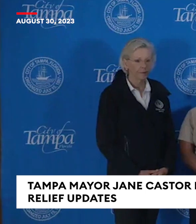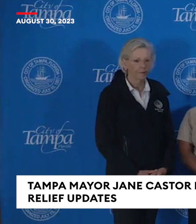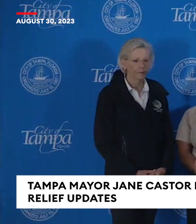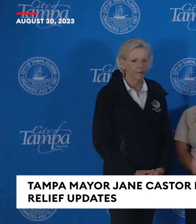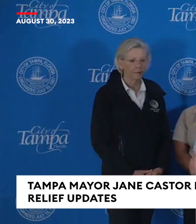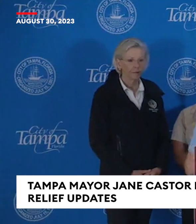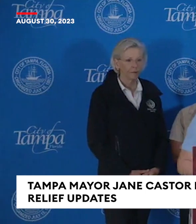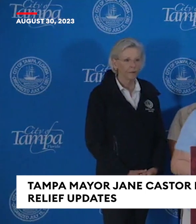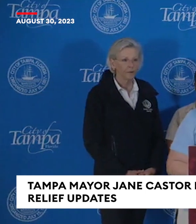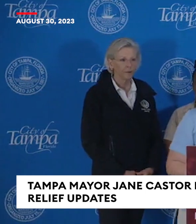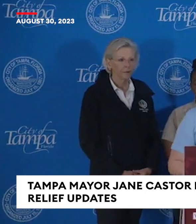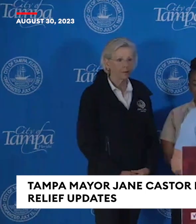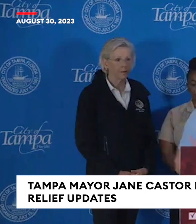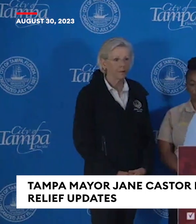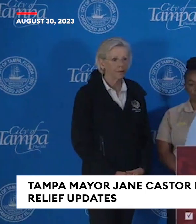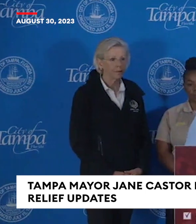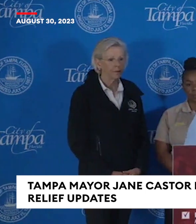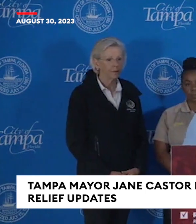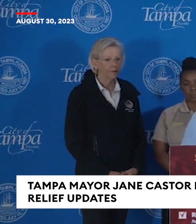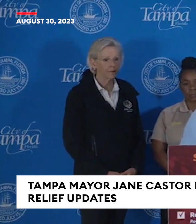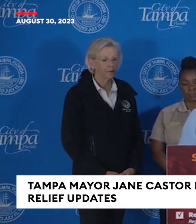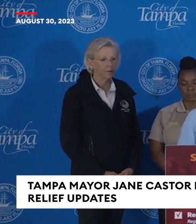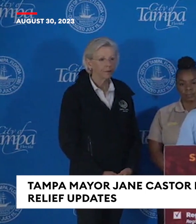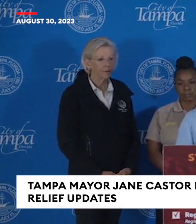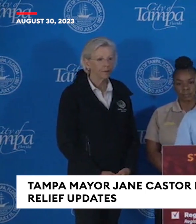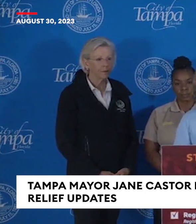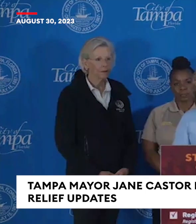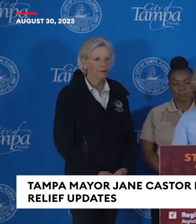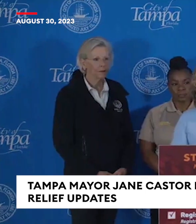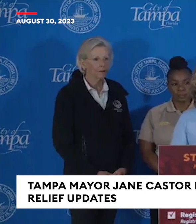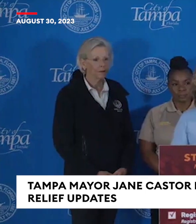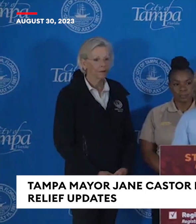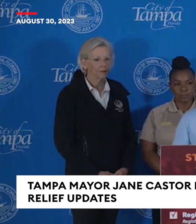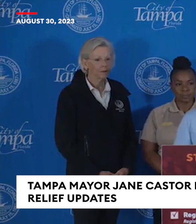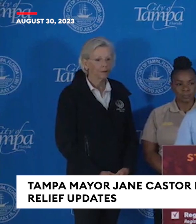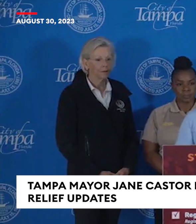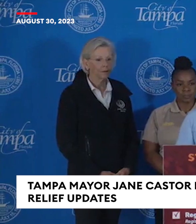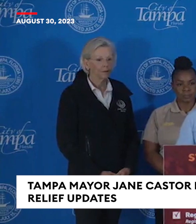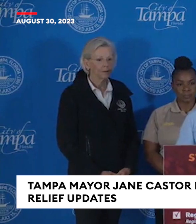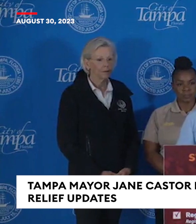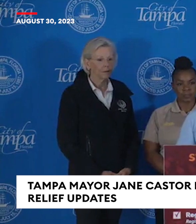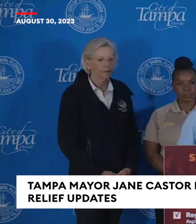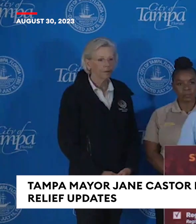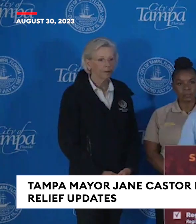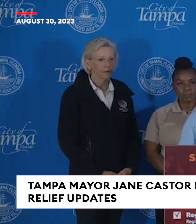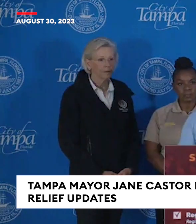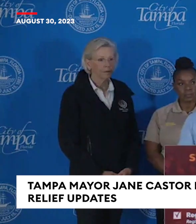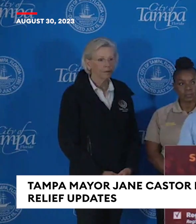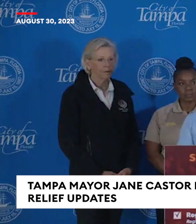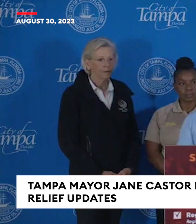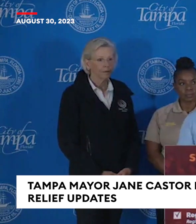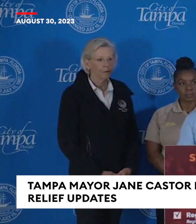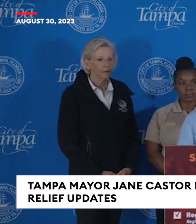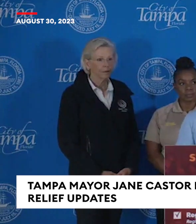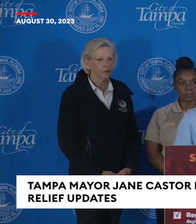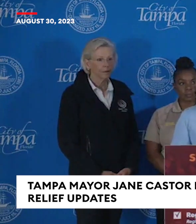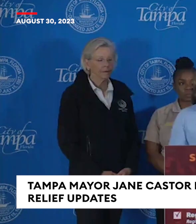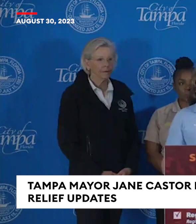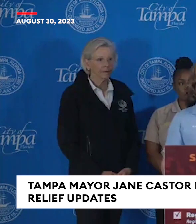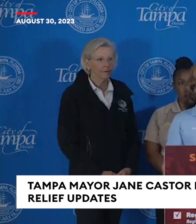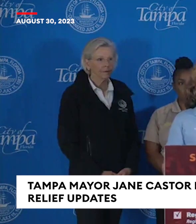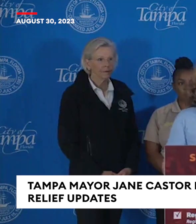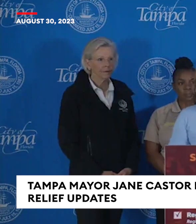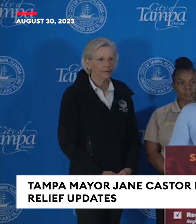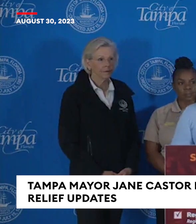Idalia, fuimos sumamente afortunados de que la tormenta no nos tocó directamente